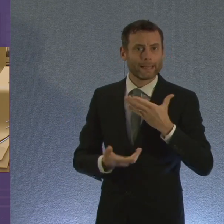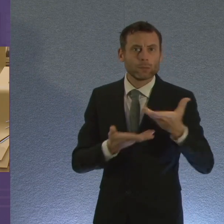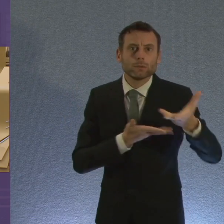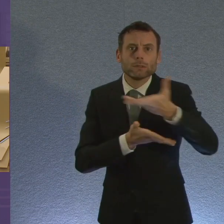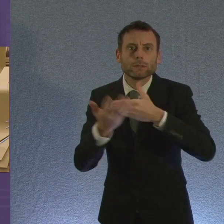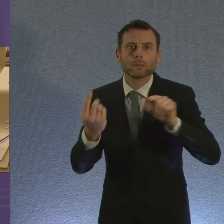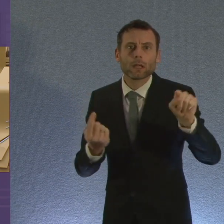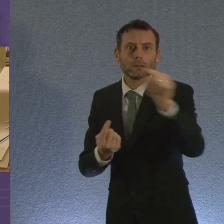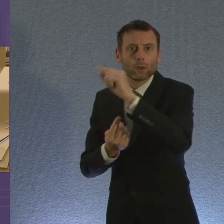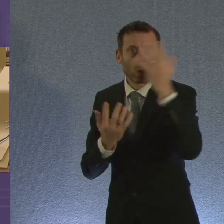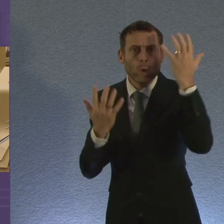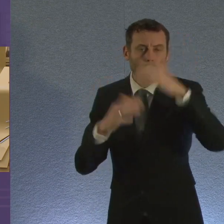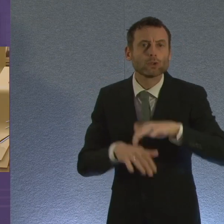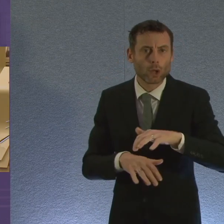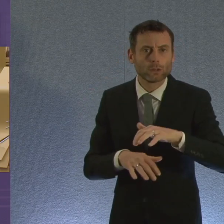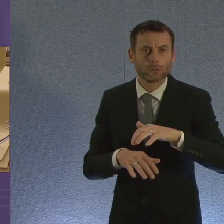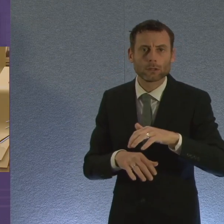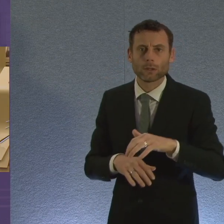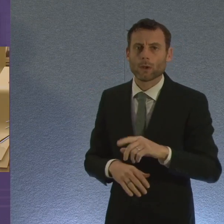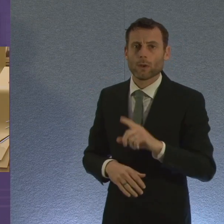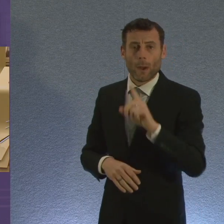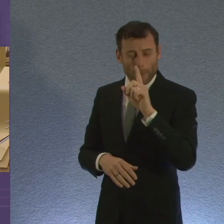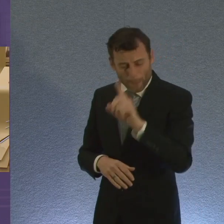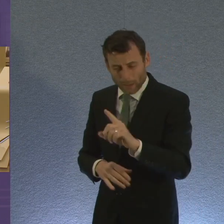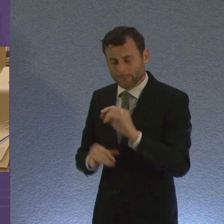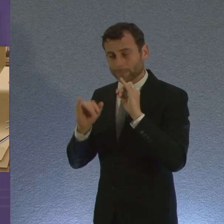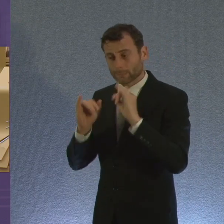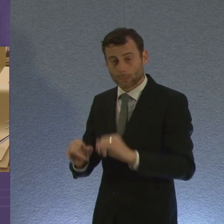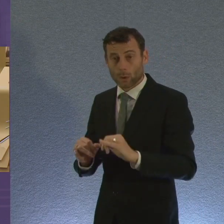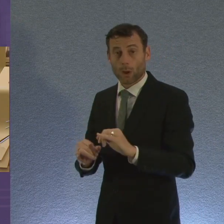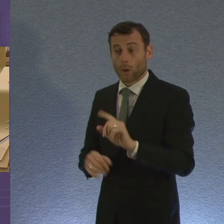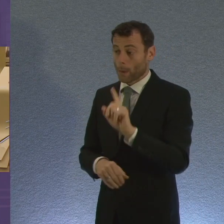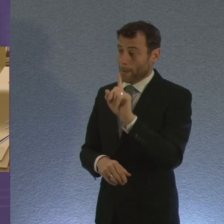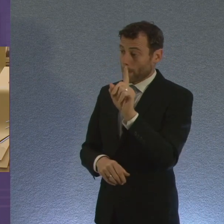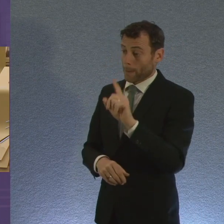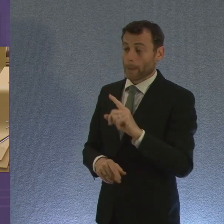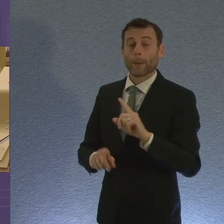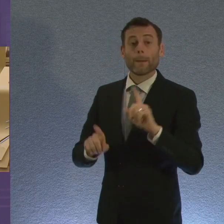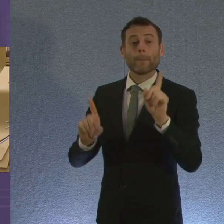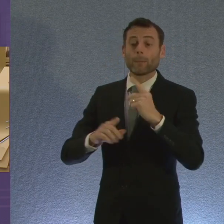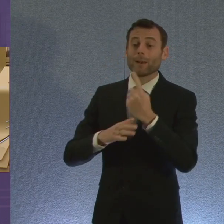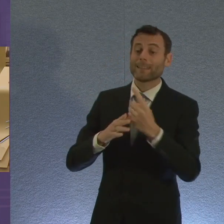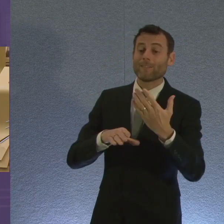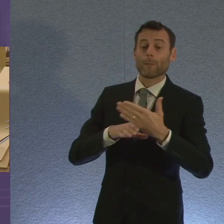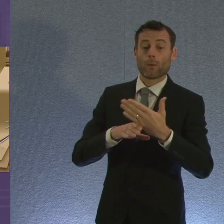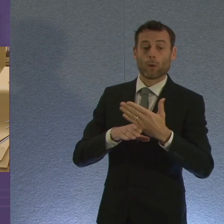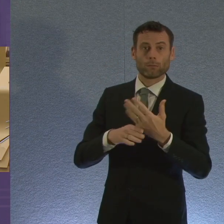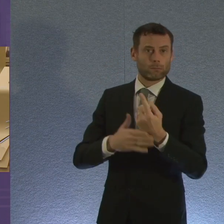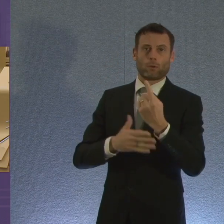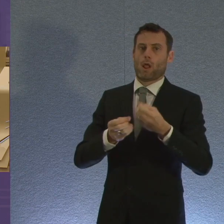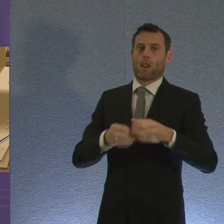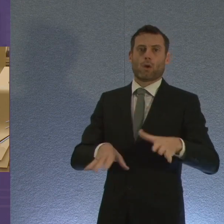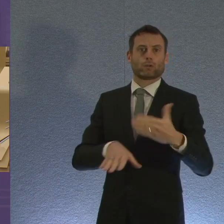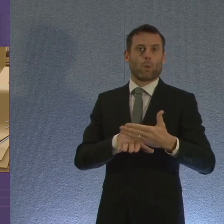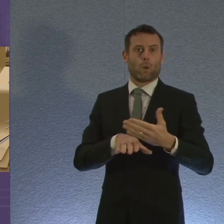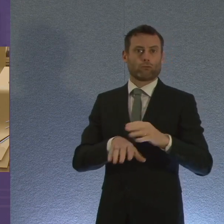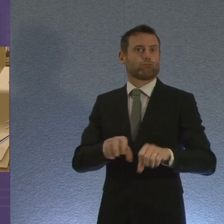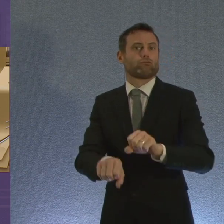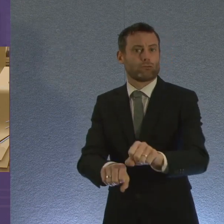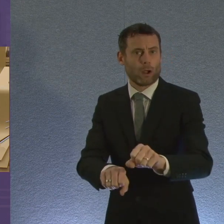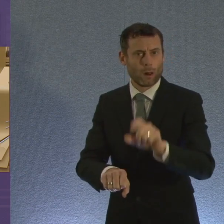is a very big issue. But an equally big issue is people who are already in debt, who find themselves in further debt as a result of some of these actions. So we